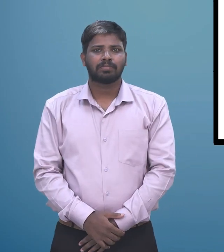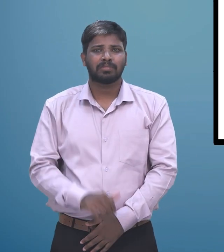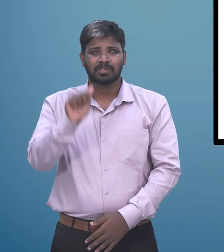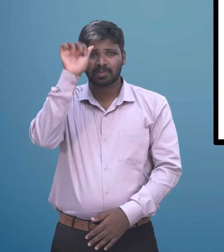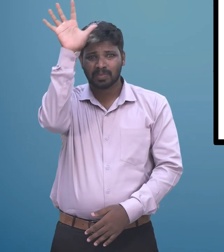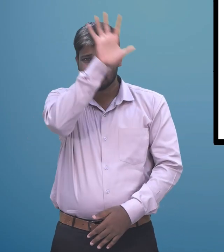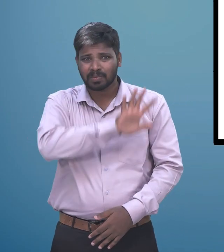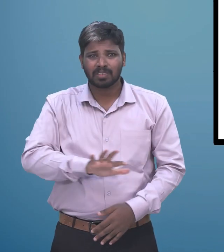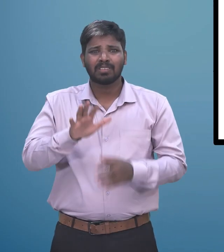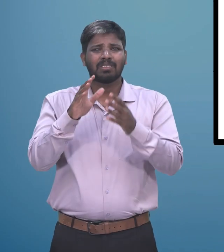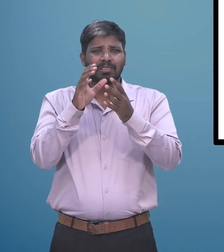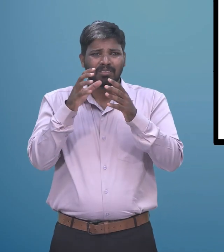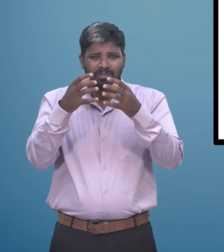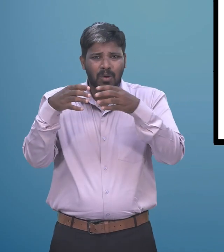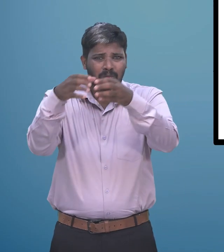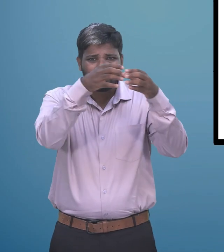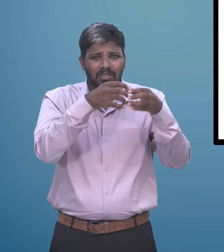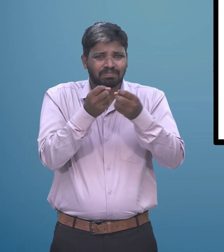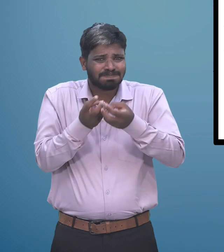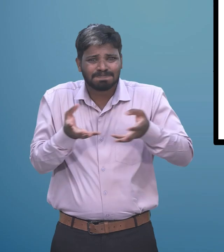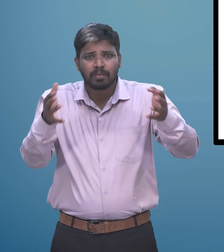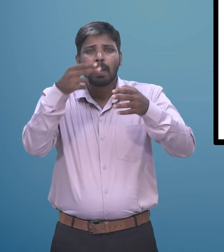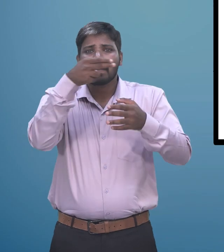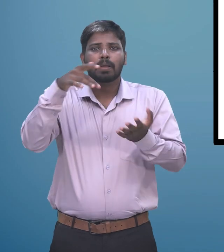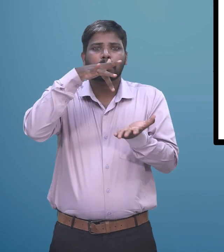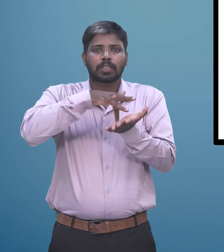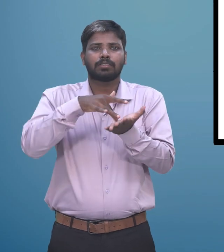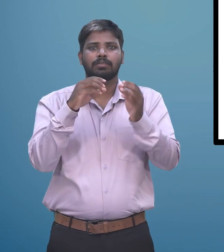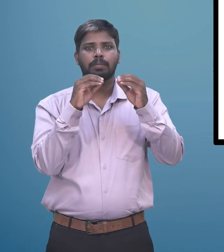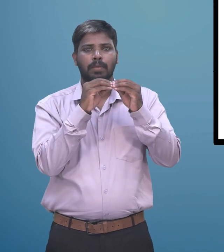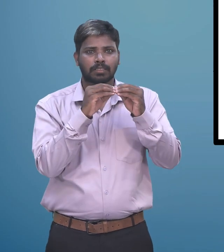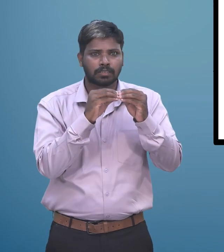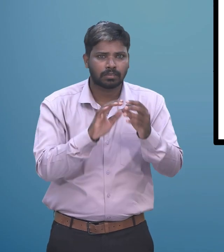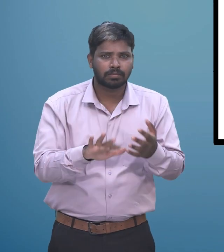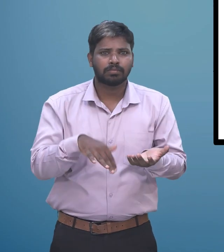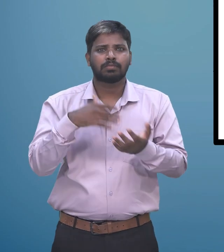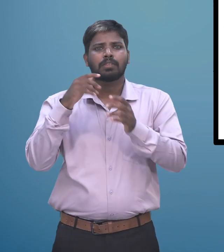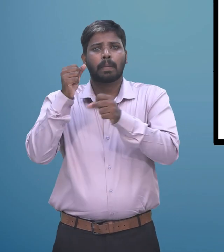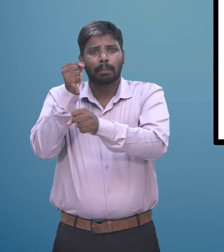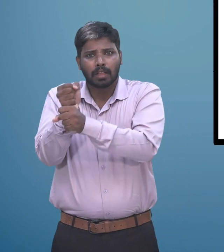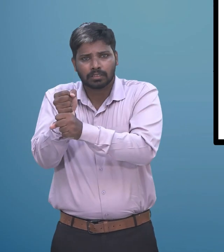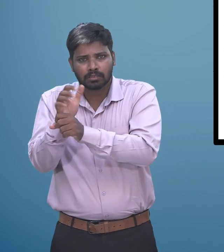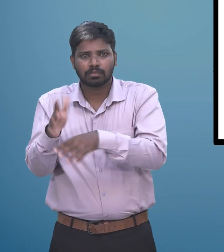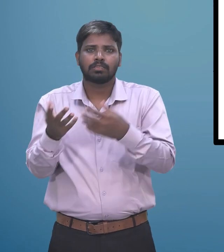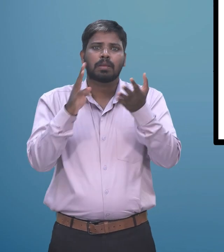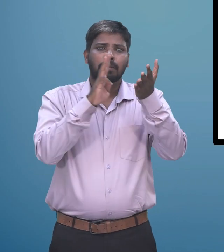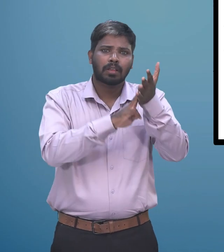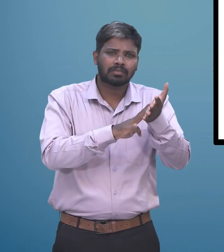This is especially true of tribal communities in many parts of India, such as the Bhils, the Gonds,